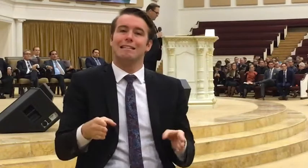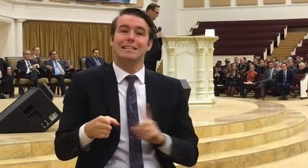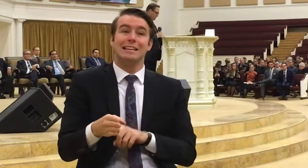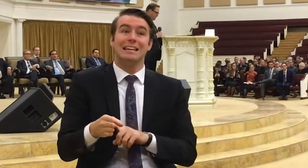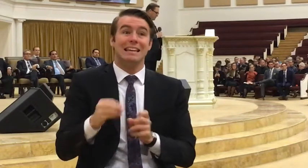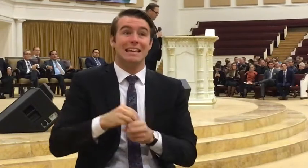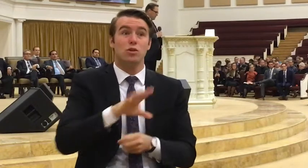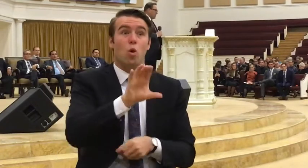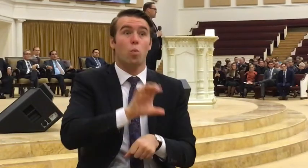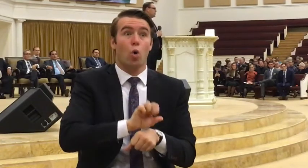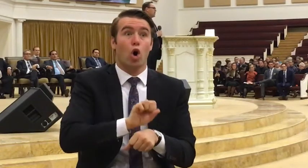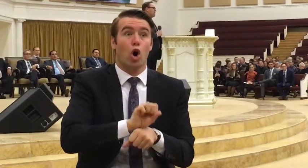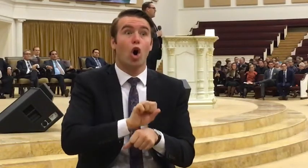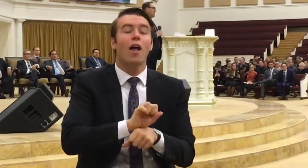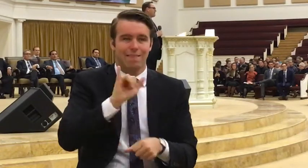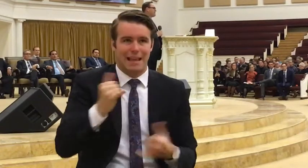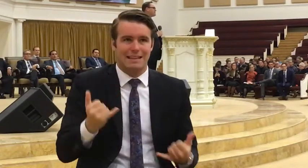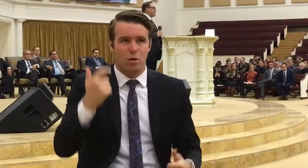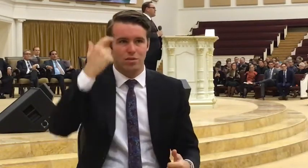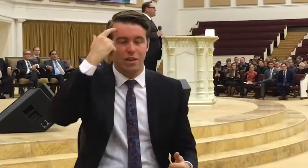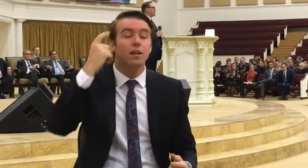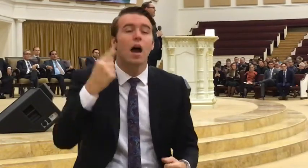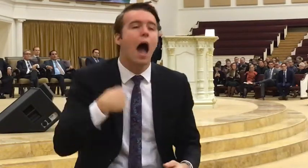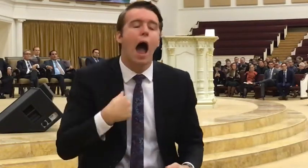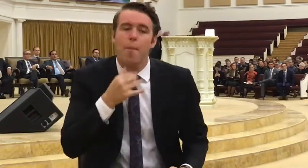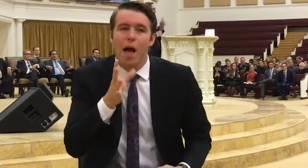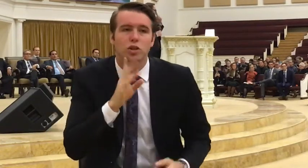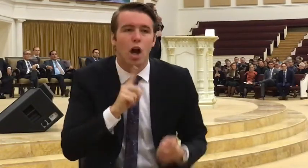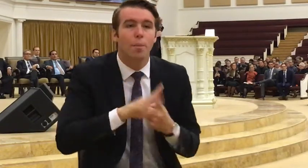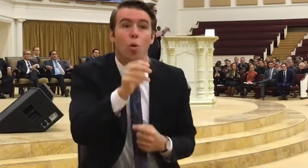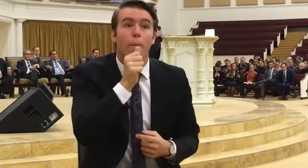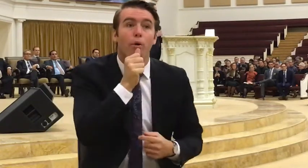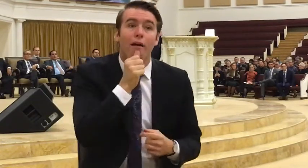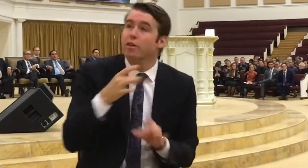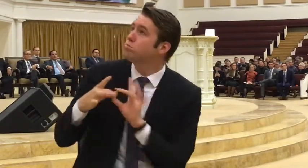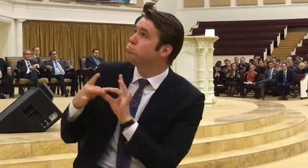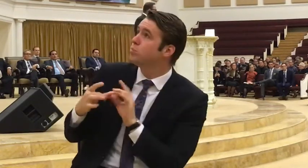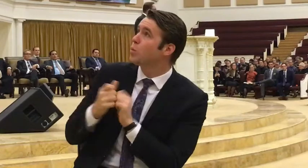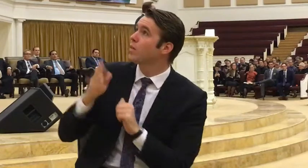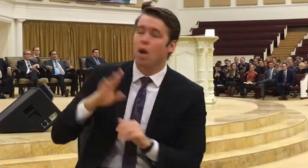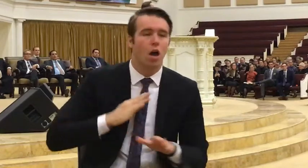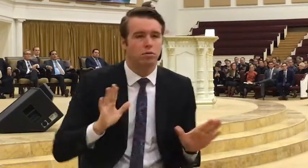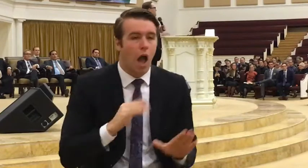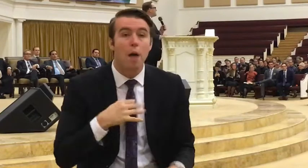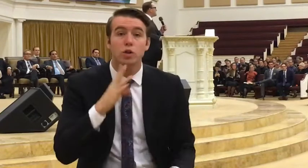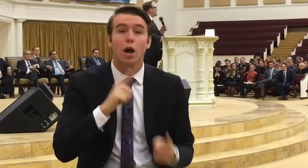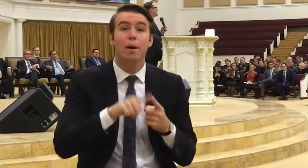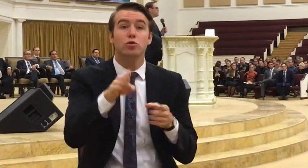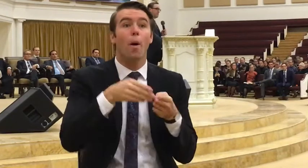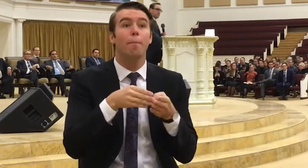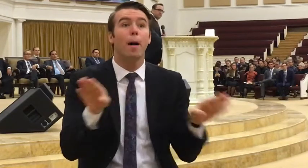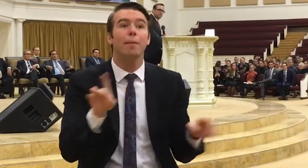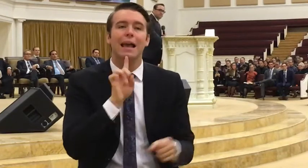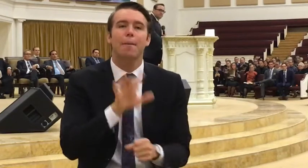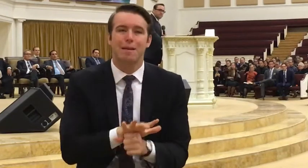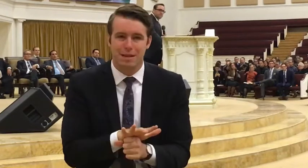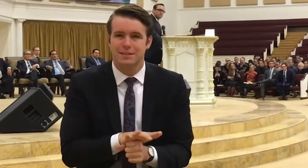work. No, I'm not here to talk about your private devotion. I'm here to talk about your public